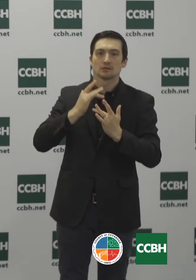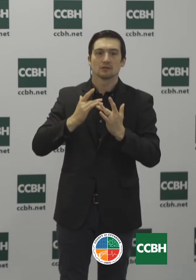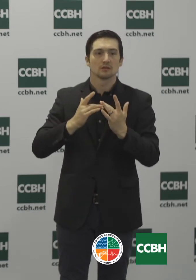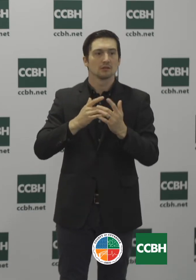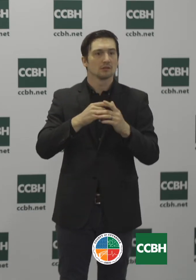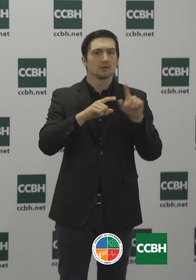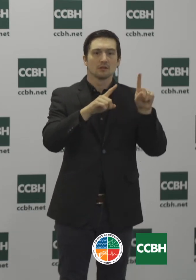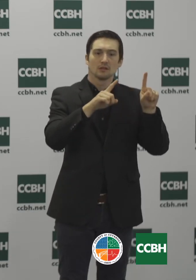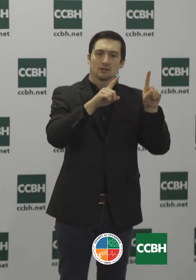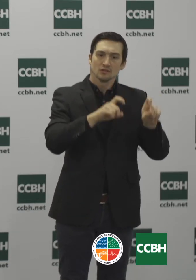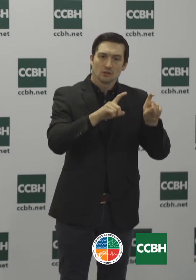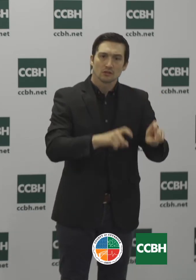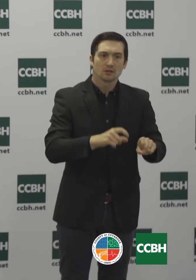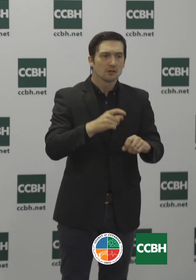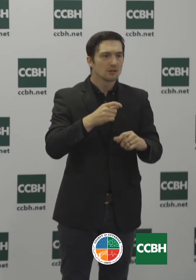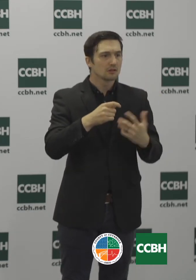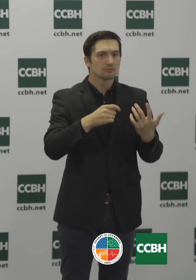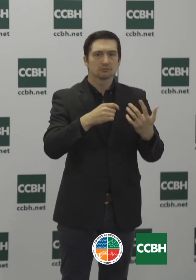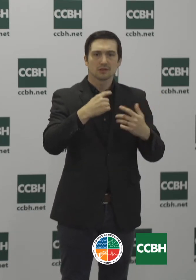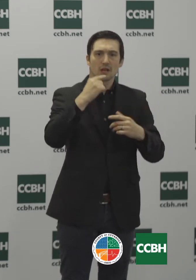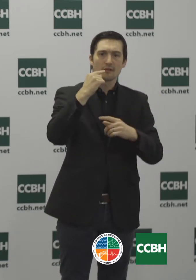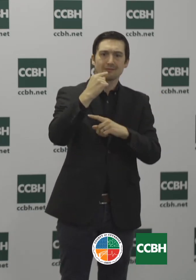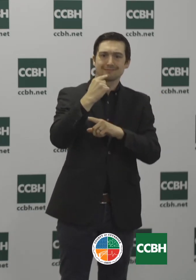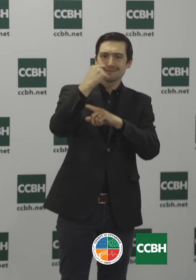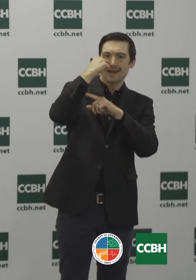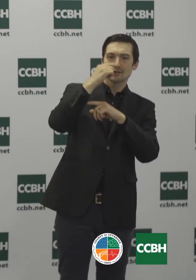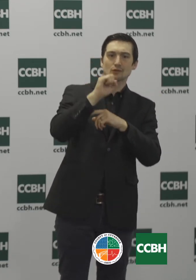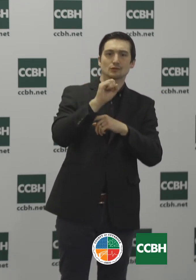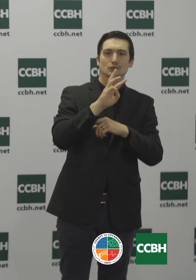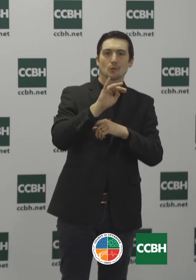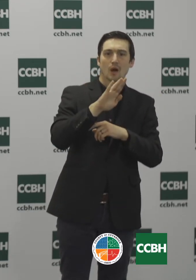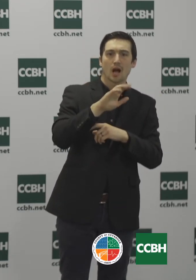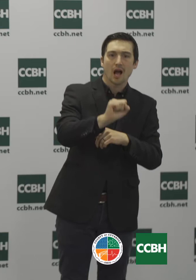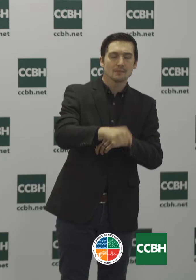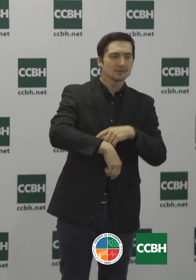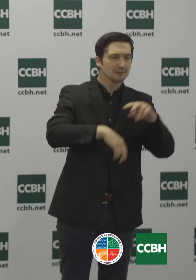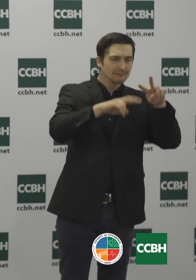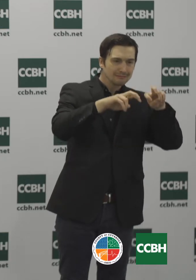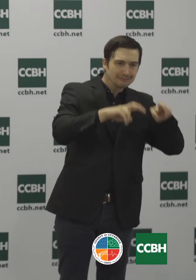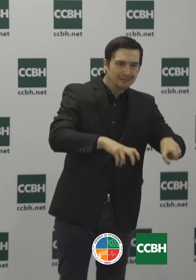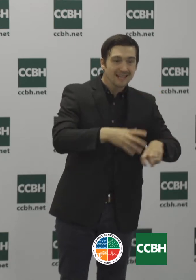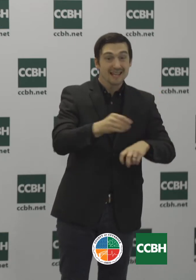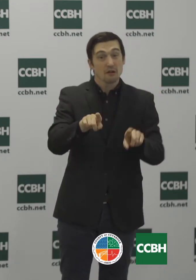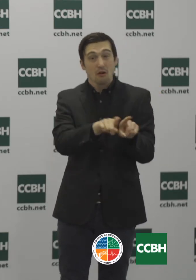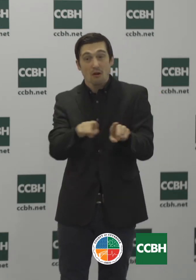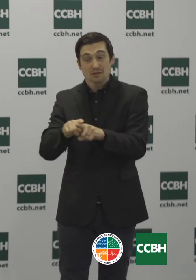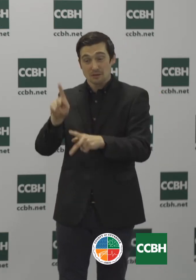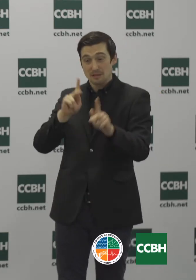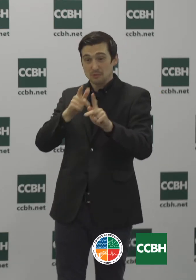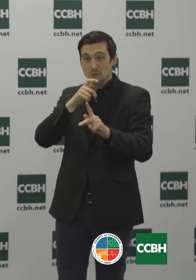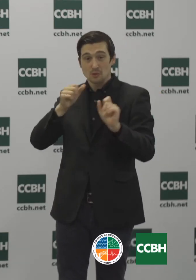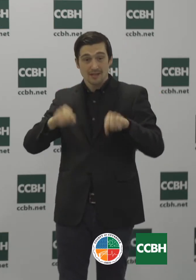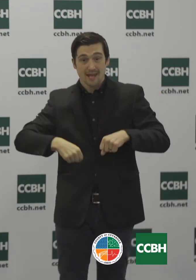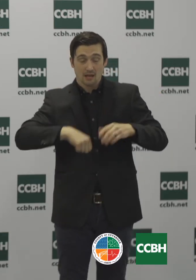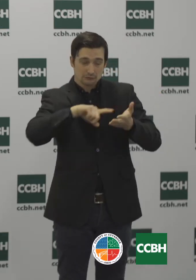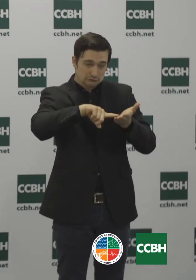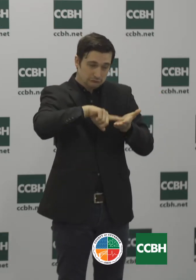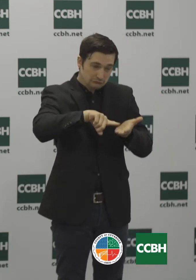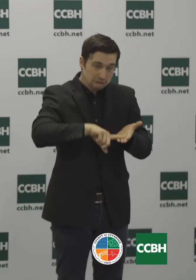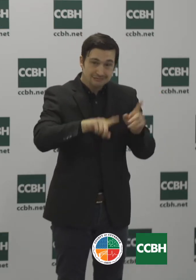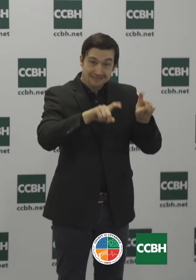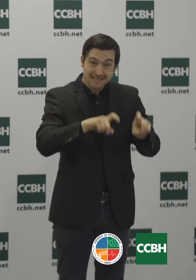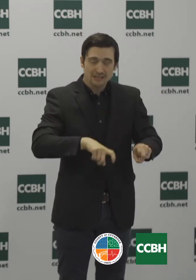reagents, nasal swabs, and the people and equipment necessary to conduct and analyze the tests. The lack of testing